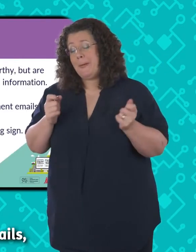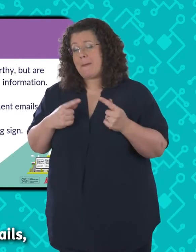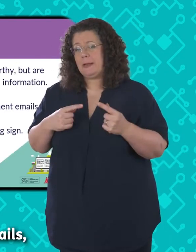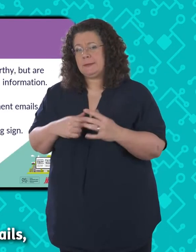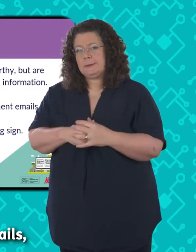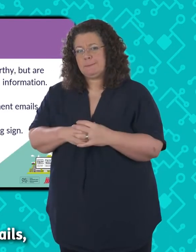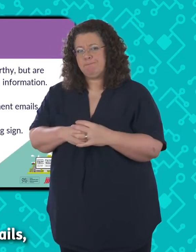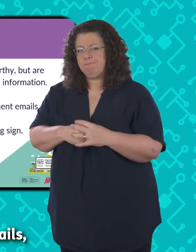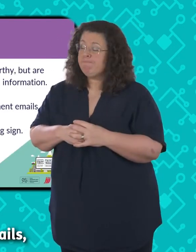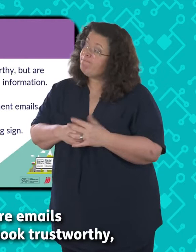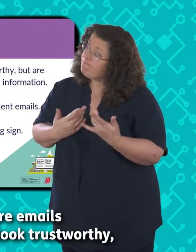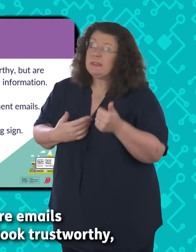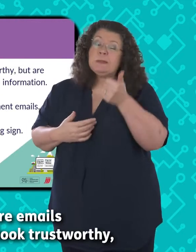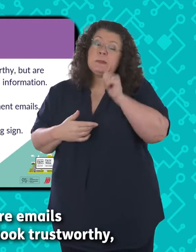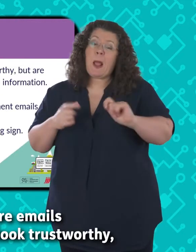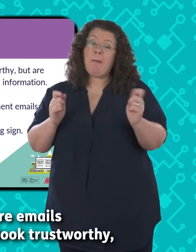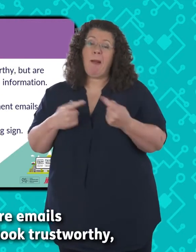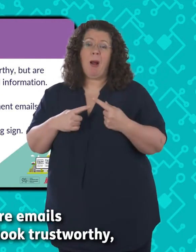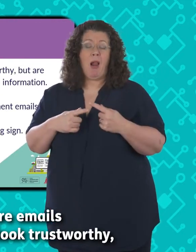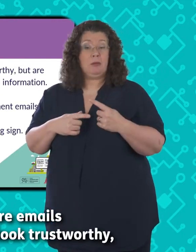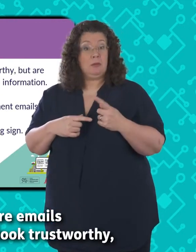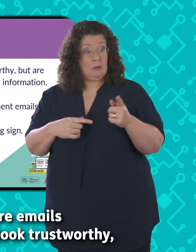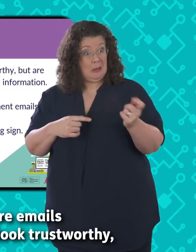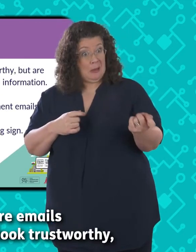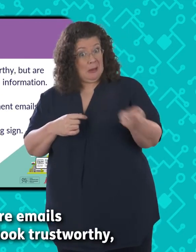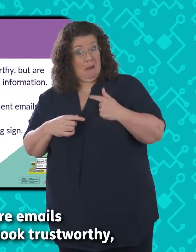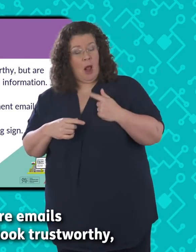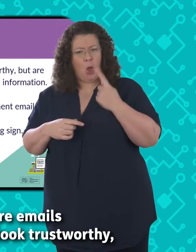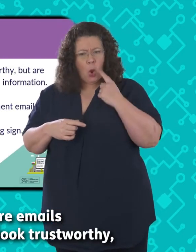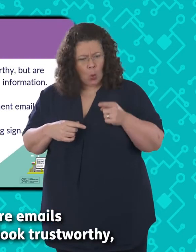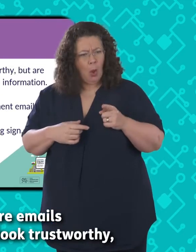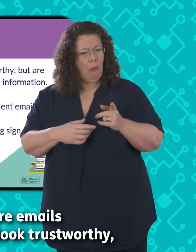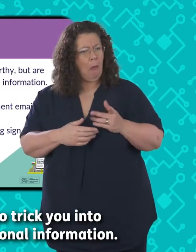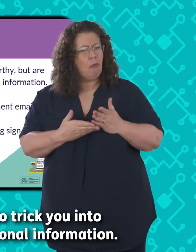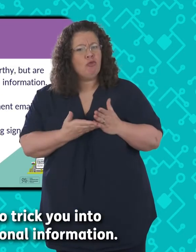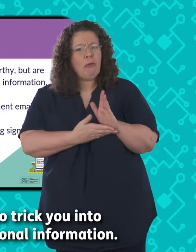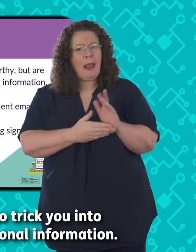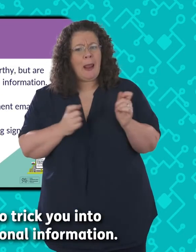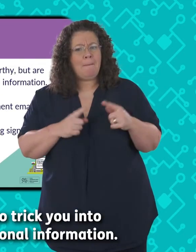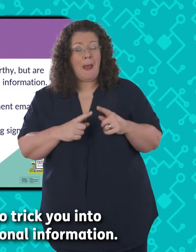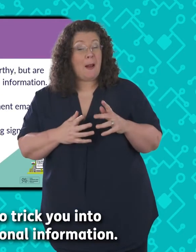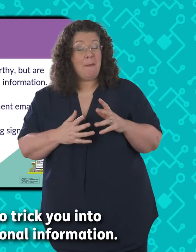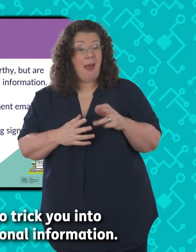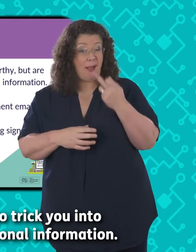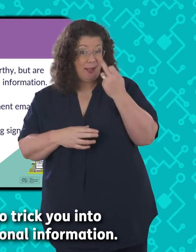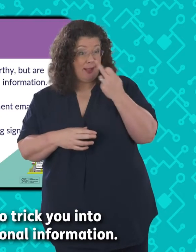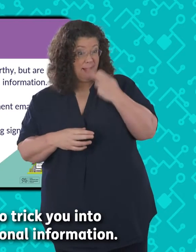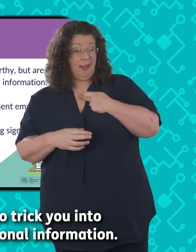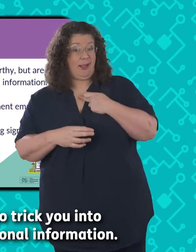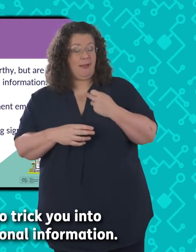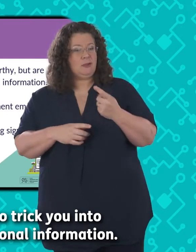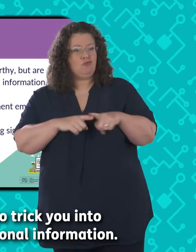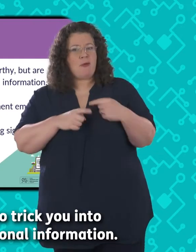Scam emails. Scam emails are emails that are designed to look trustworthy, but are actually trying to trick you into giving away